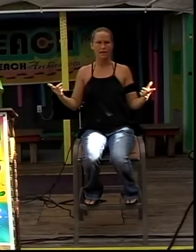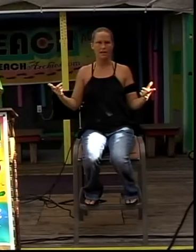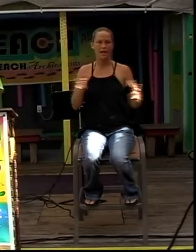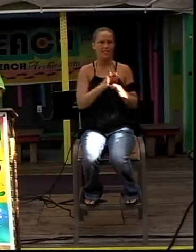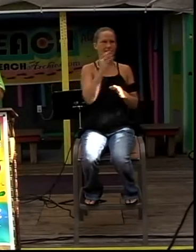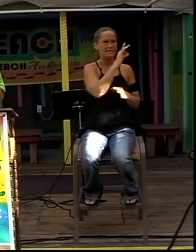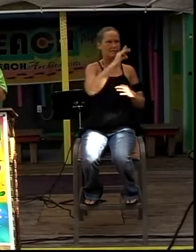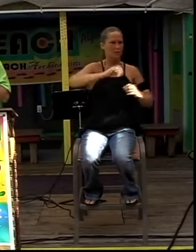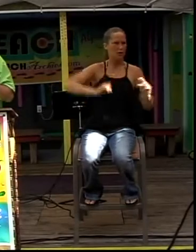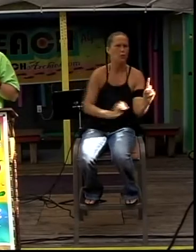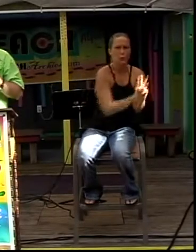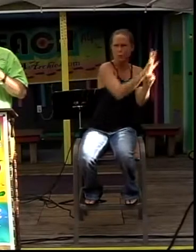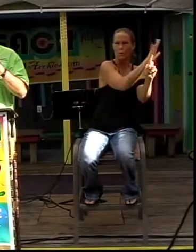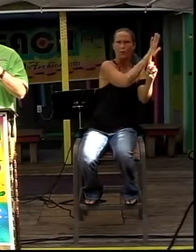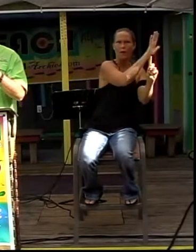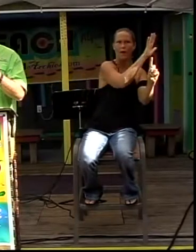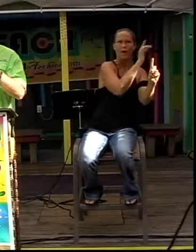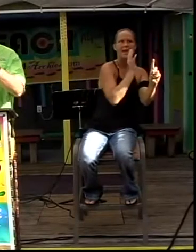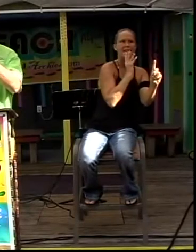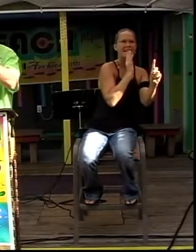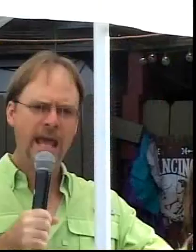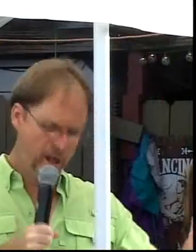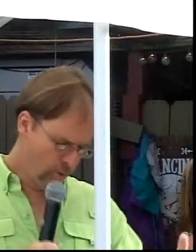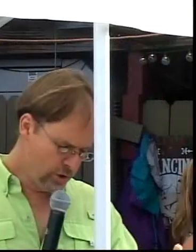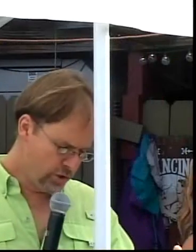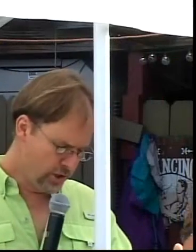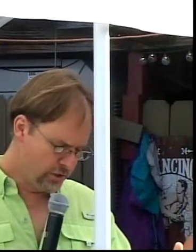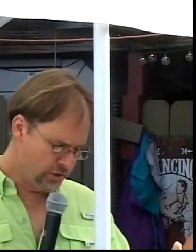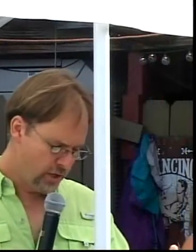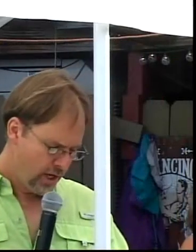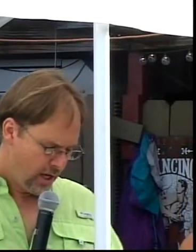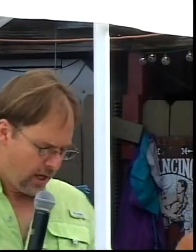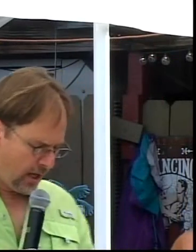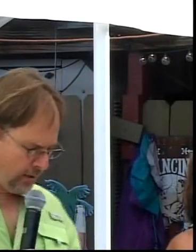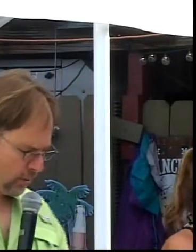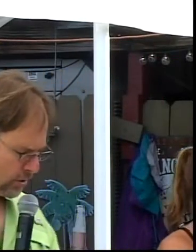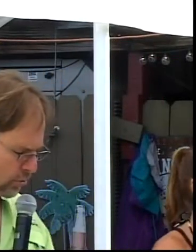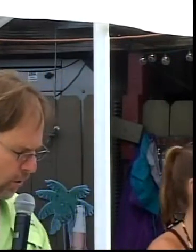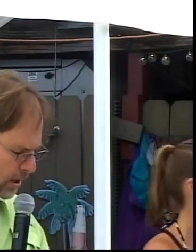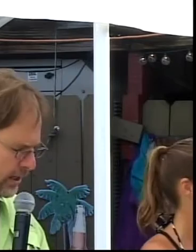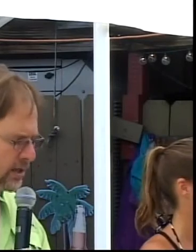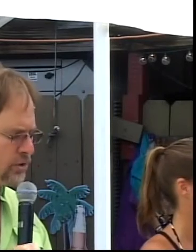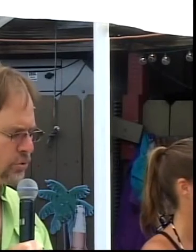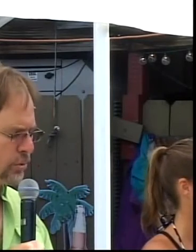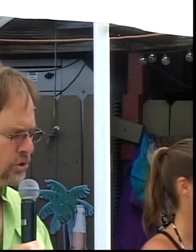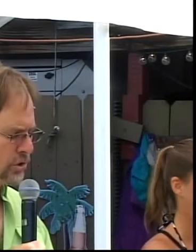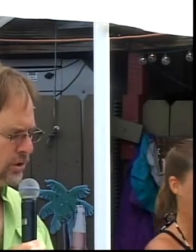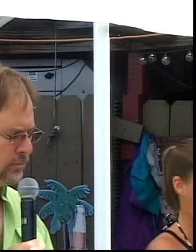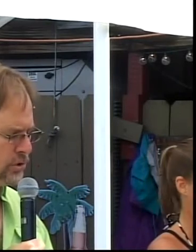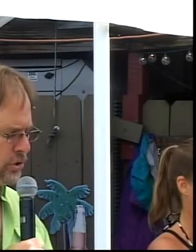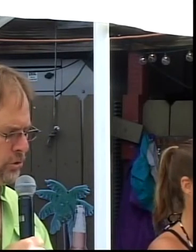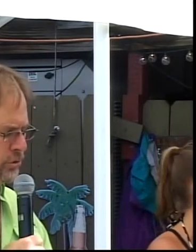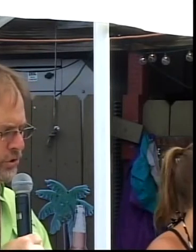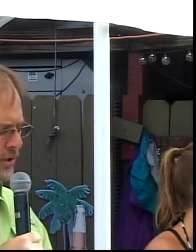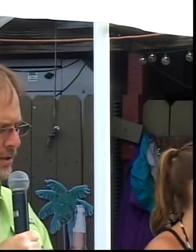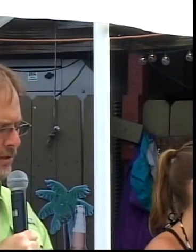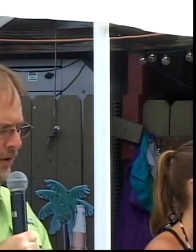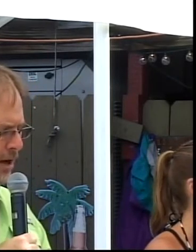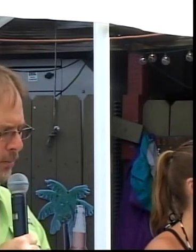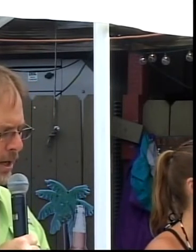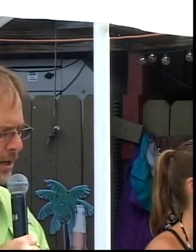it means, they spoke in other languages. And there were dwelling in Jerusalem